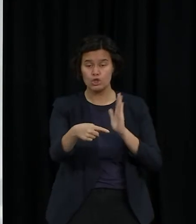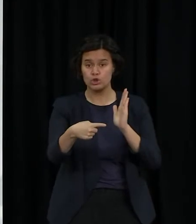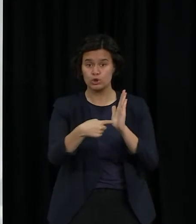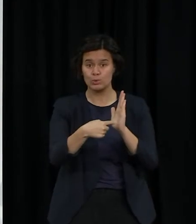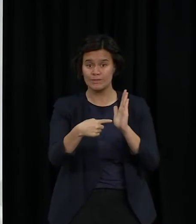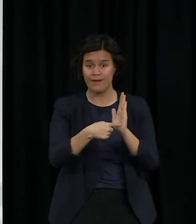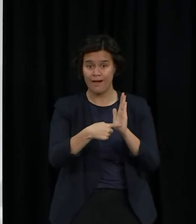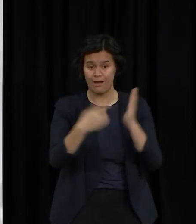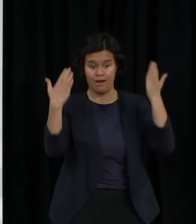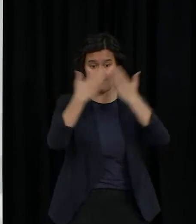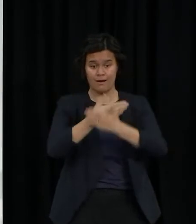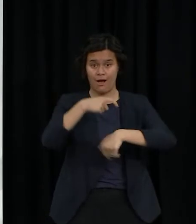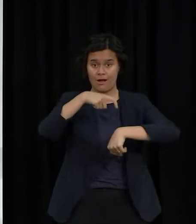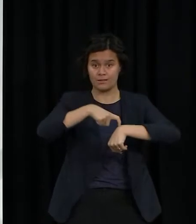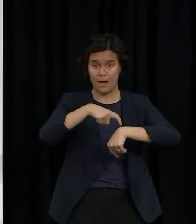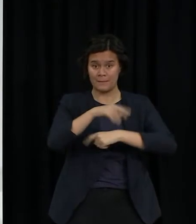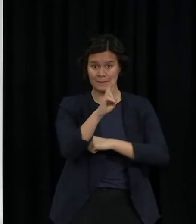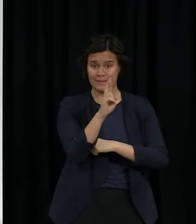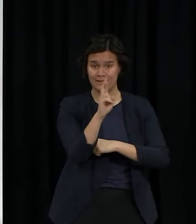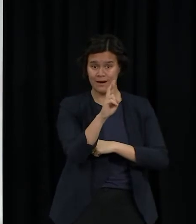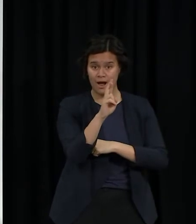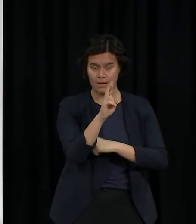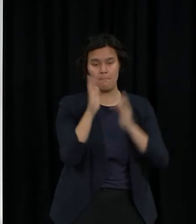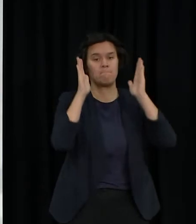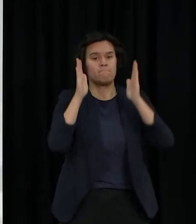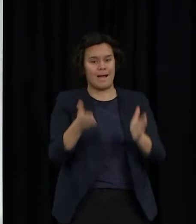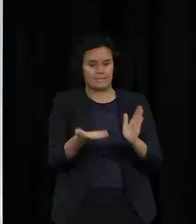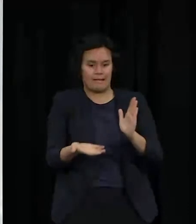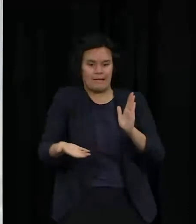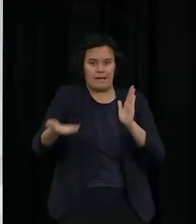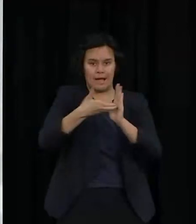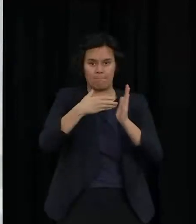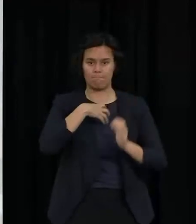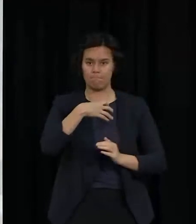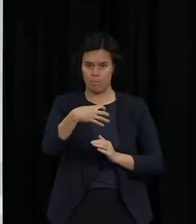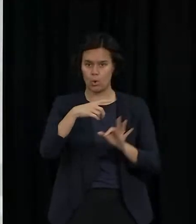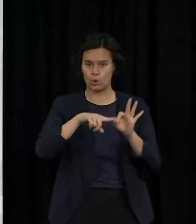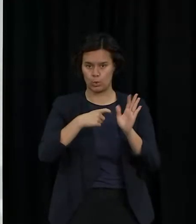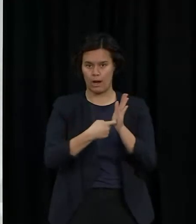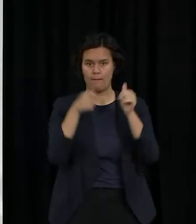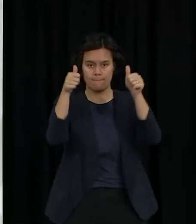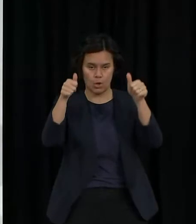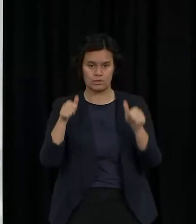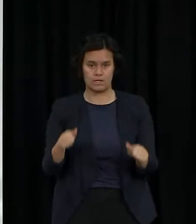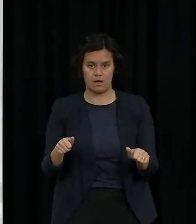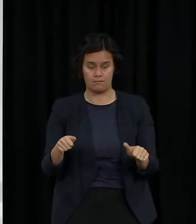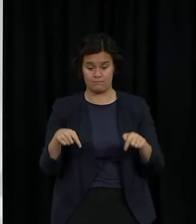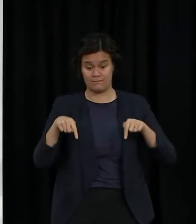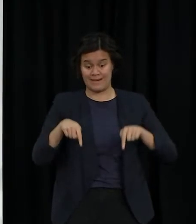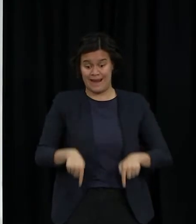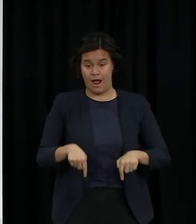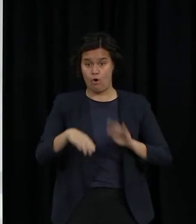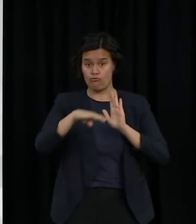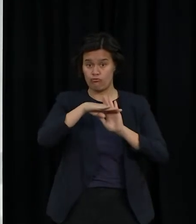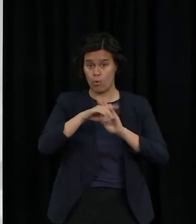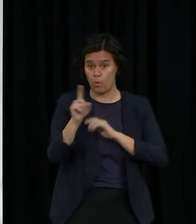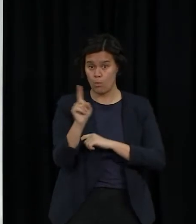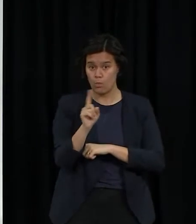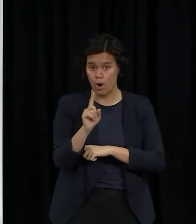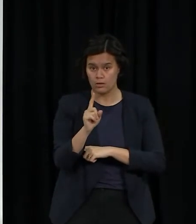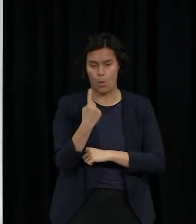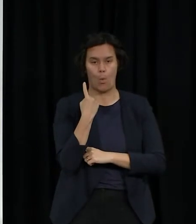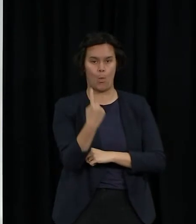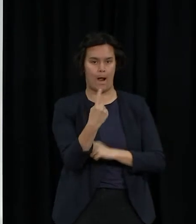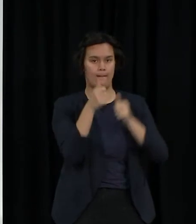from 11:59 p.m. on Tuesday the 5th of October. The current requirements only require one QR code to be displayed at